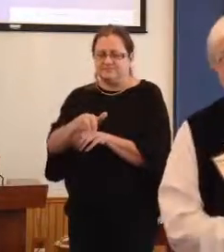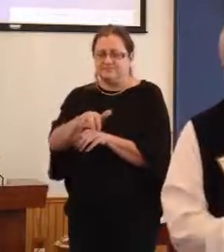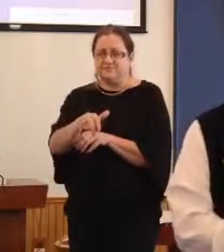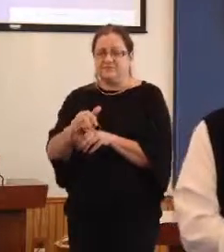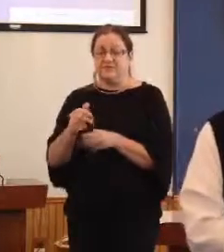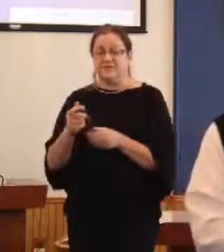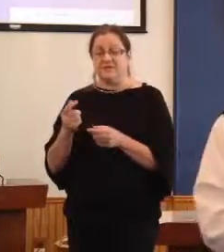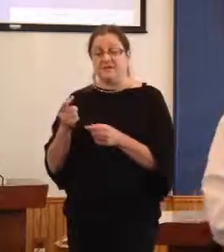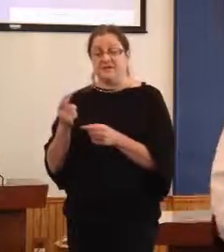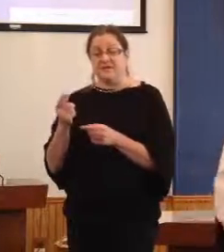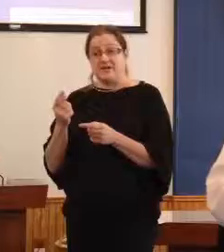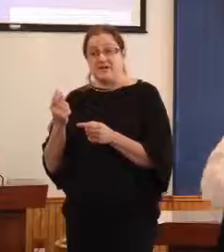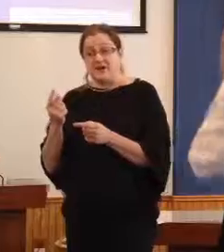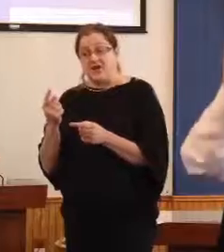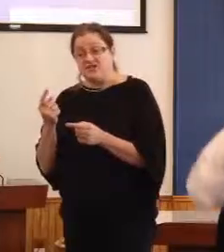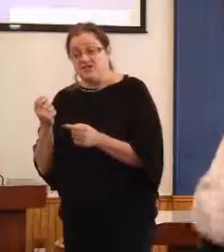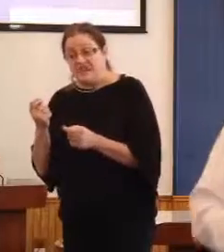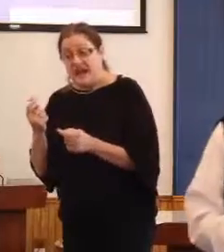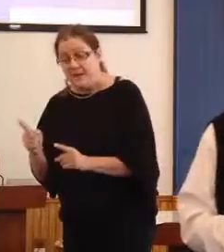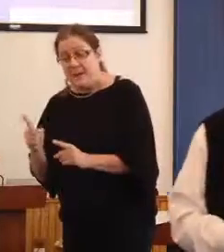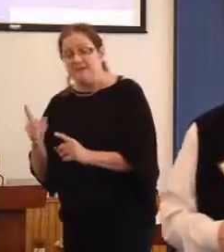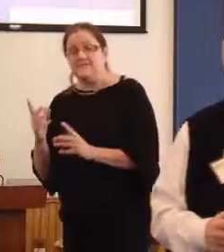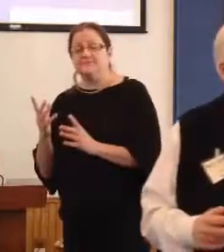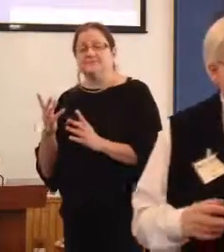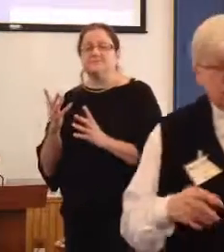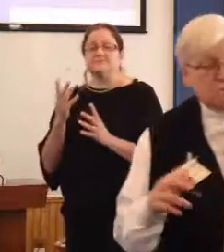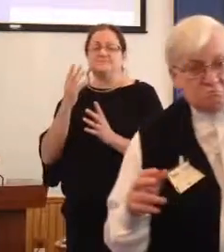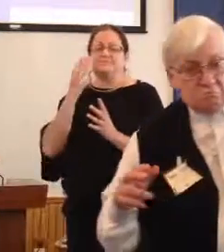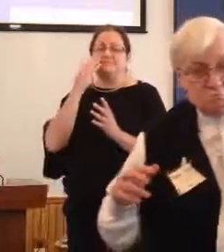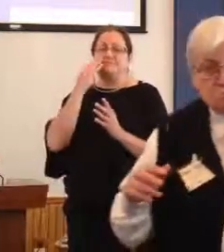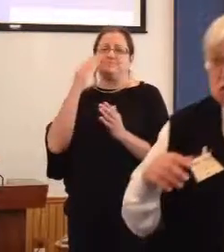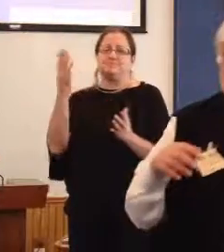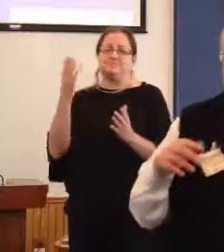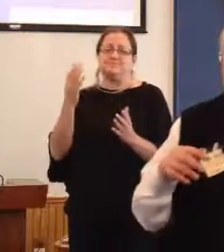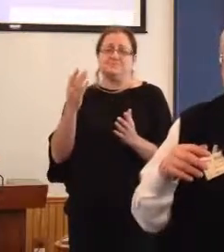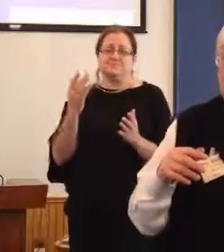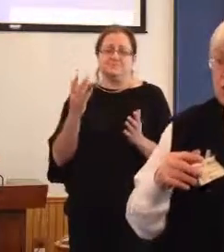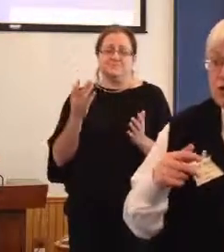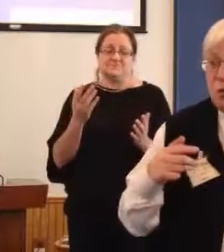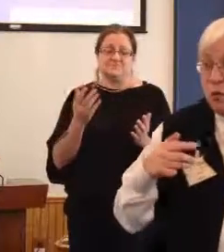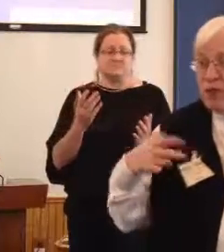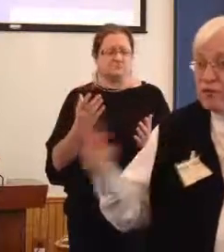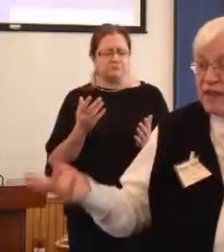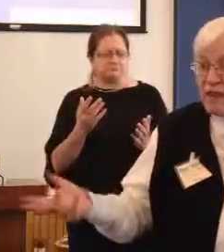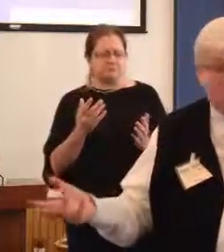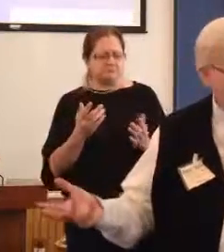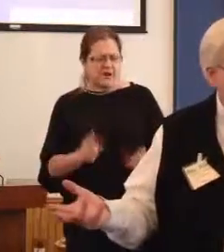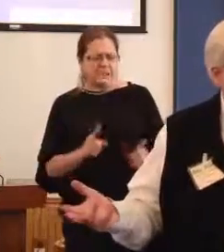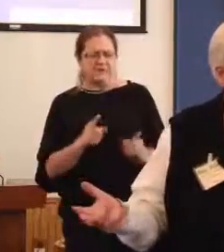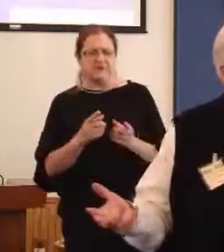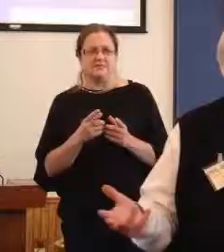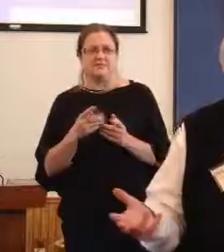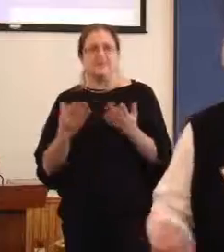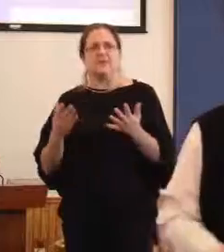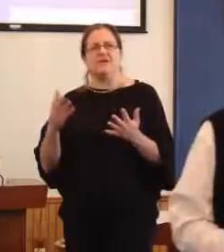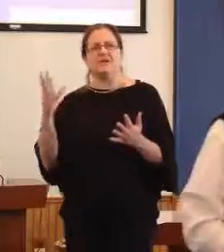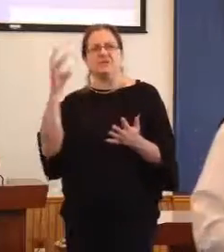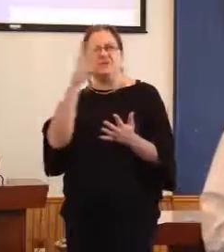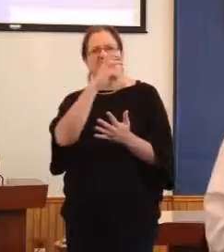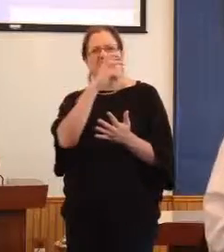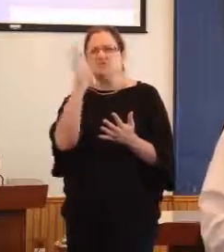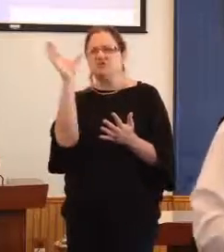Coincidence? Maybe. Happenstance? Just one of those weird things?